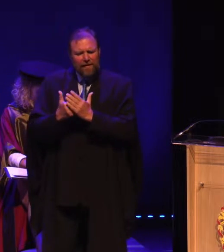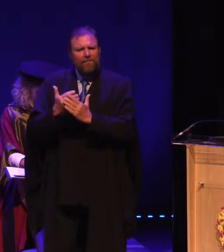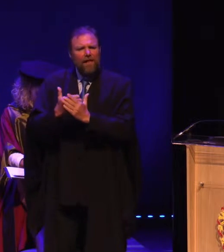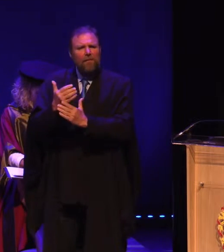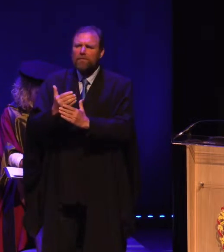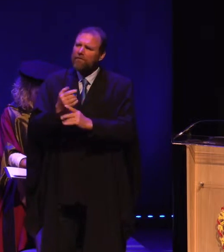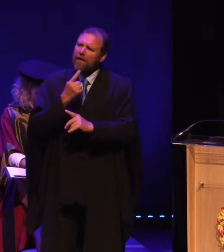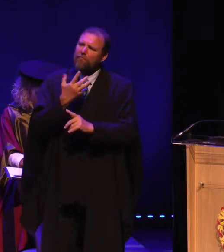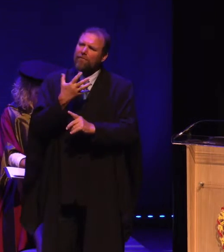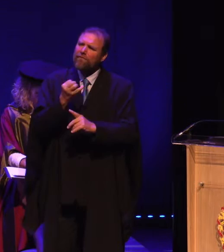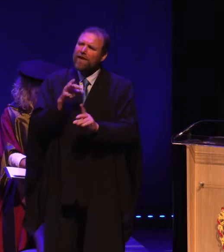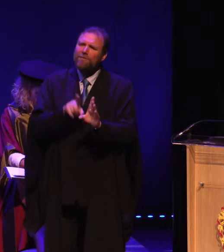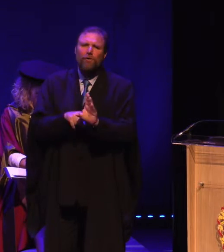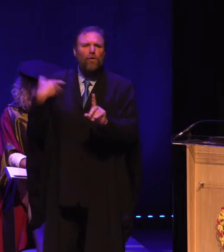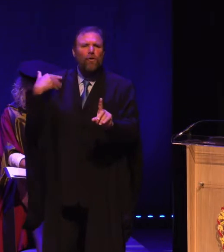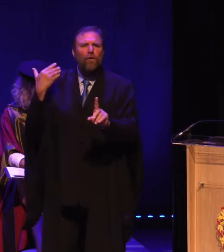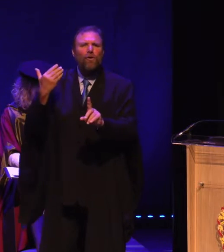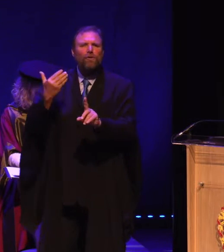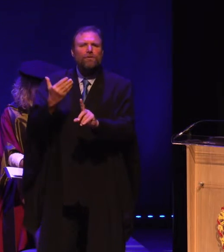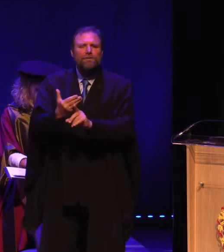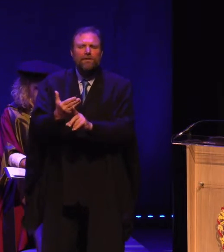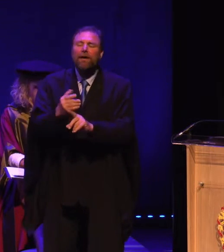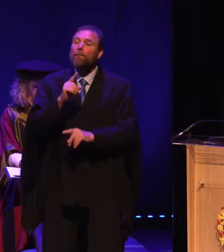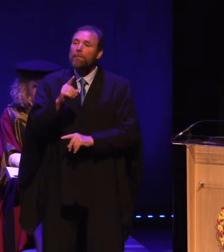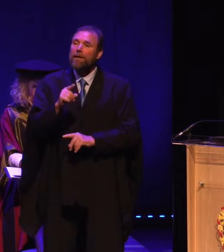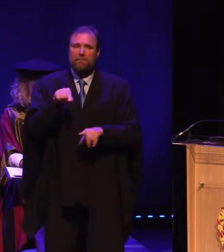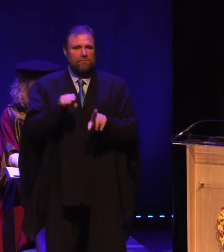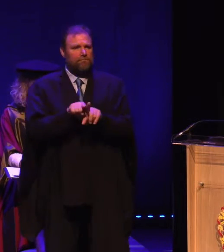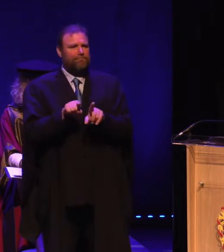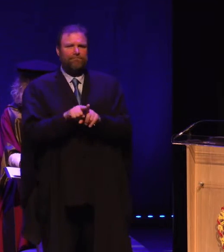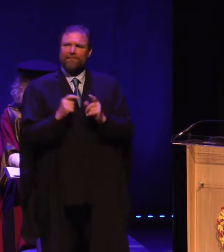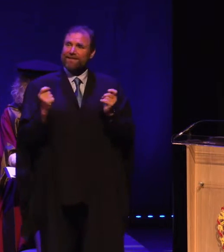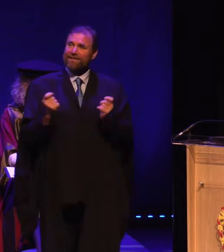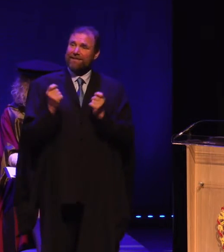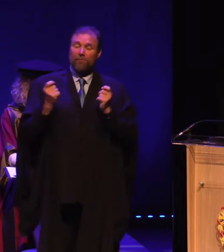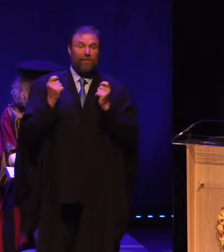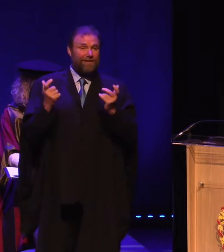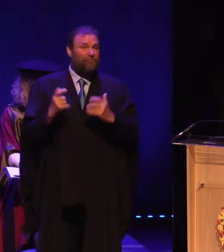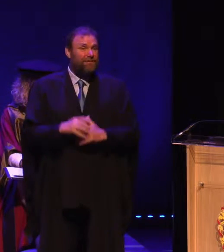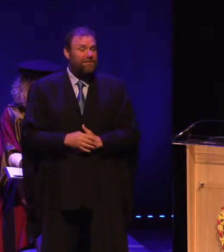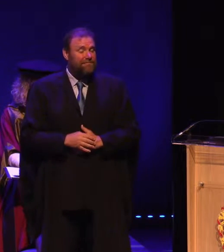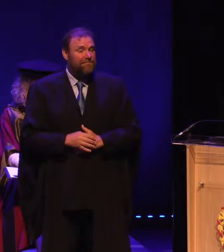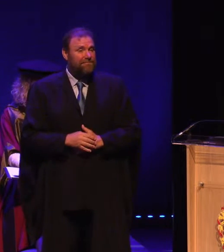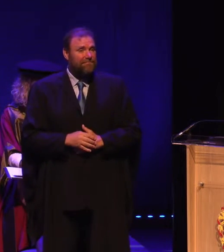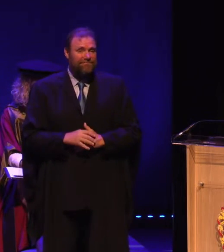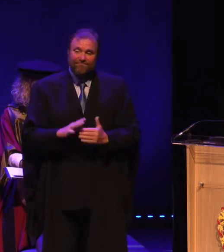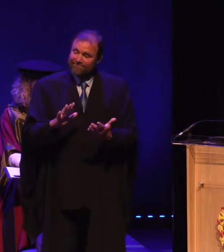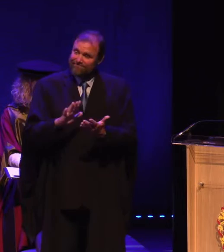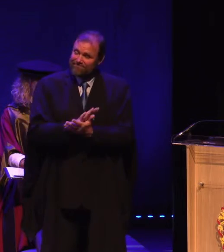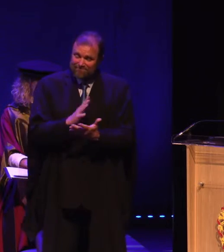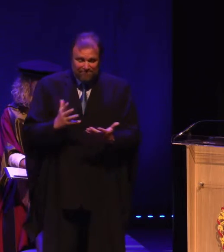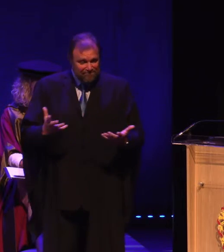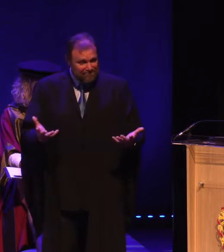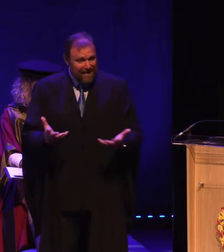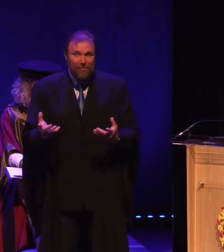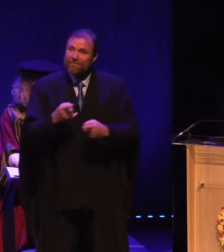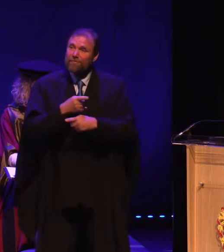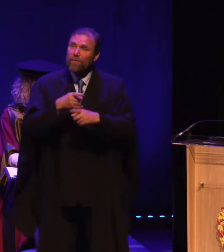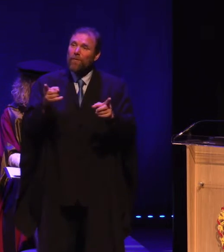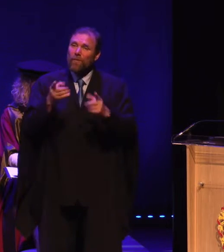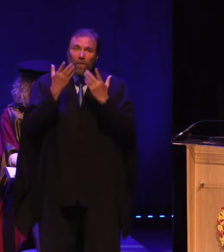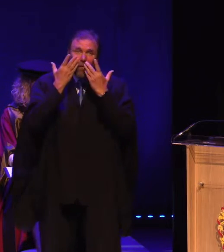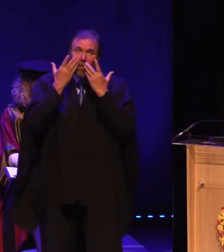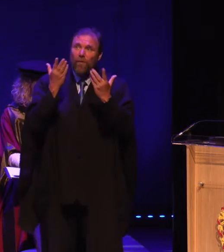158-year history. But it's also a celebratory occasion, and I encourage you to show your